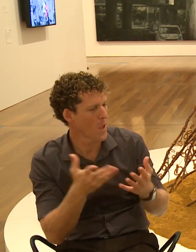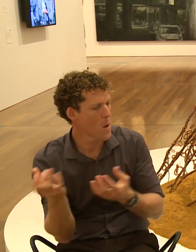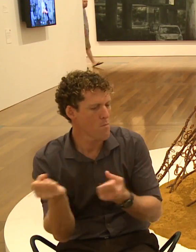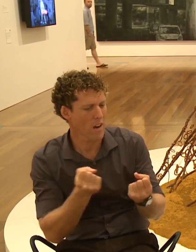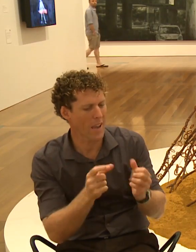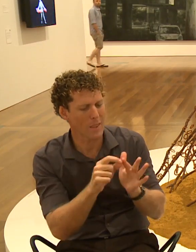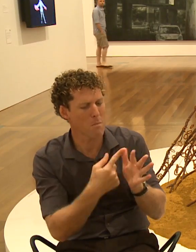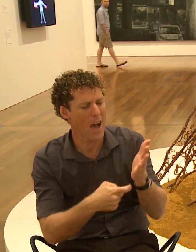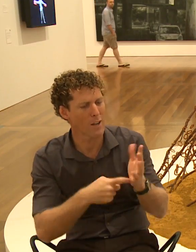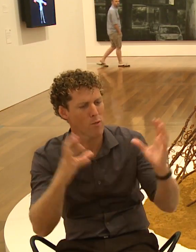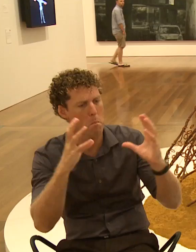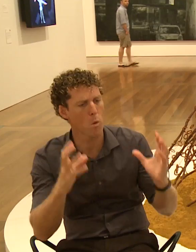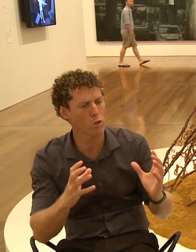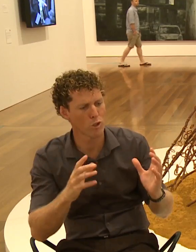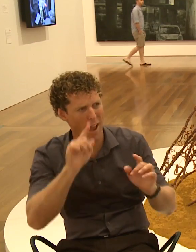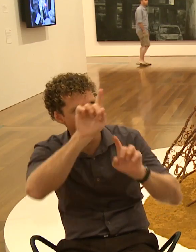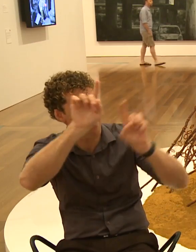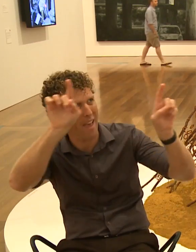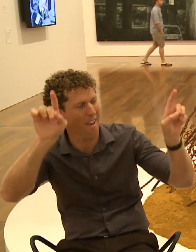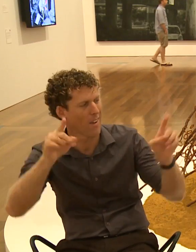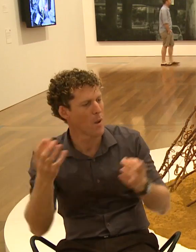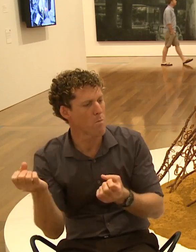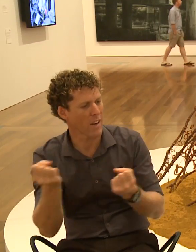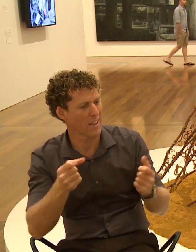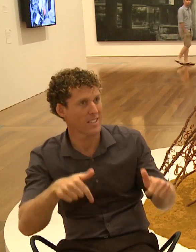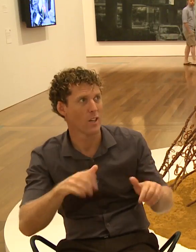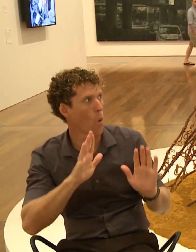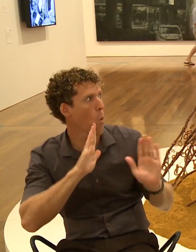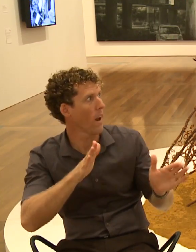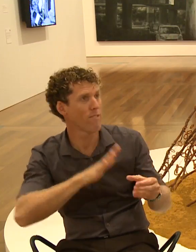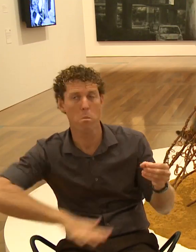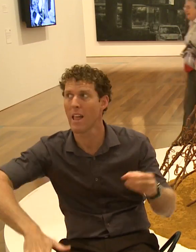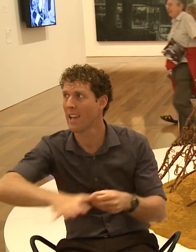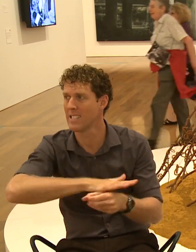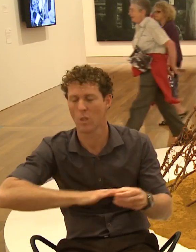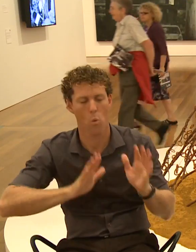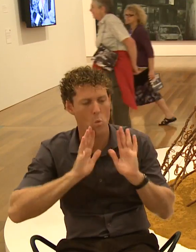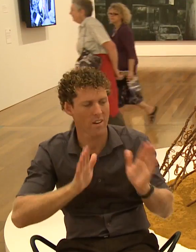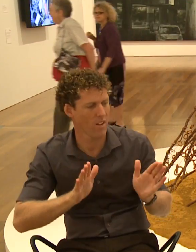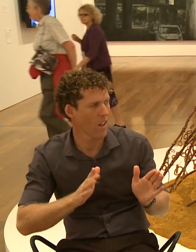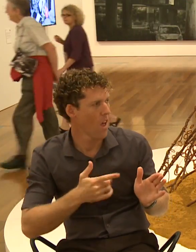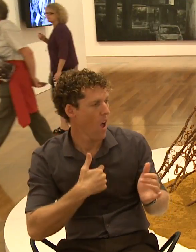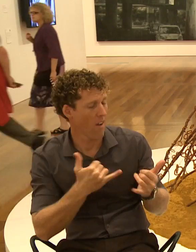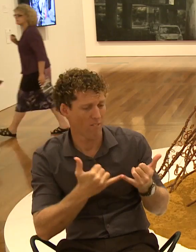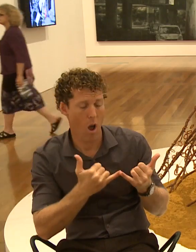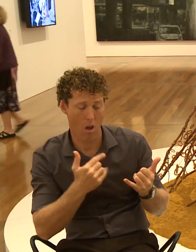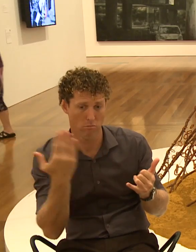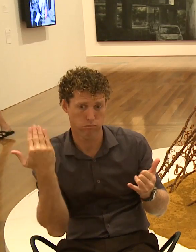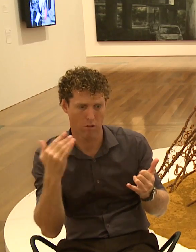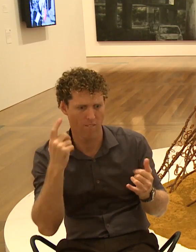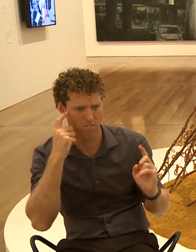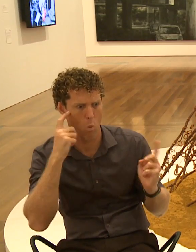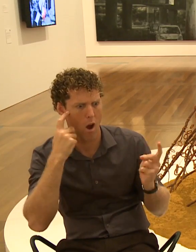that bit of bush out there to and it's a wonderful space, and and I'm quite happy. I did worry because I didn't